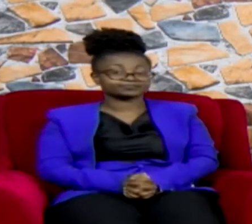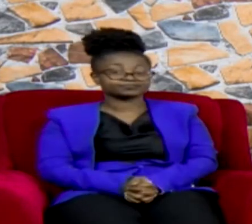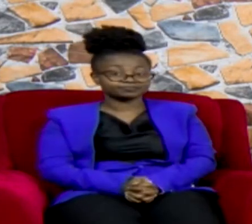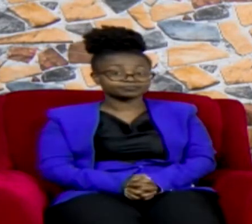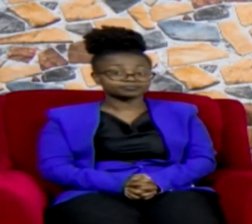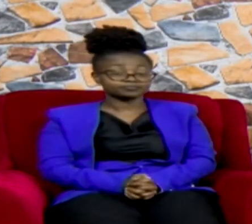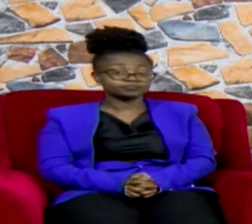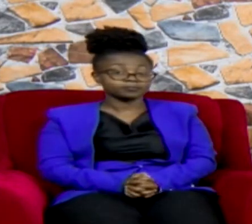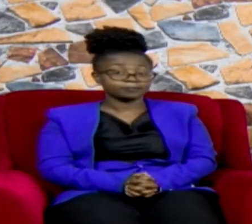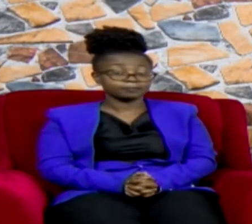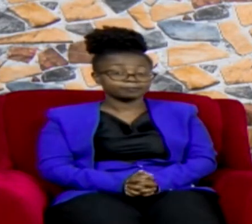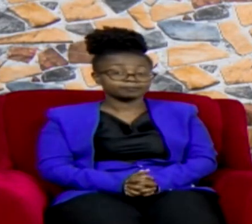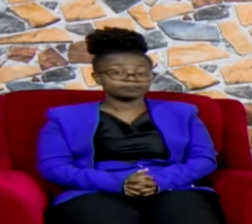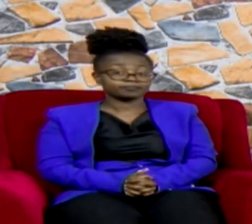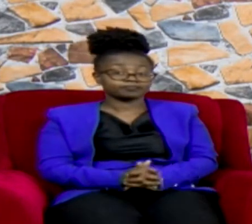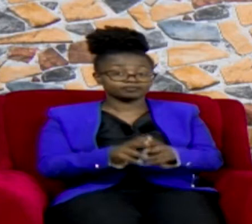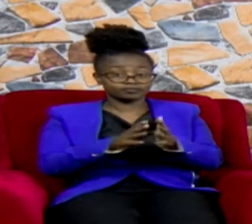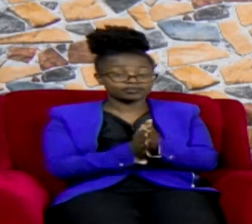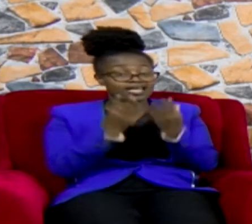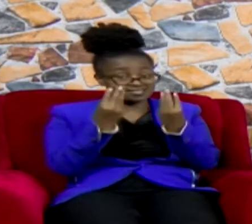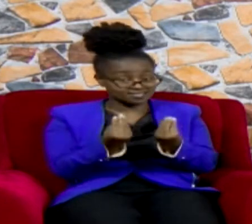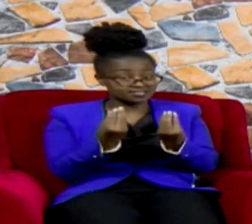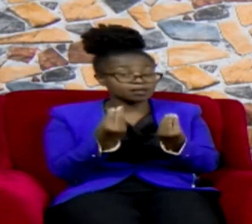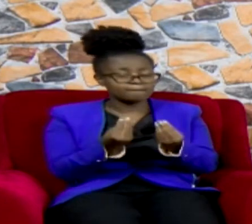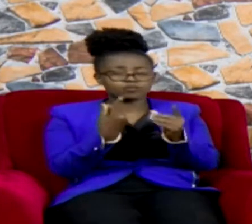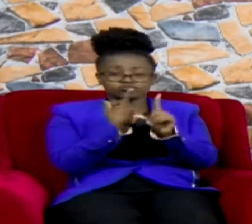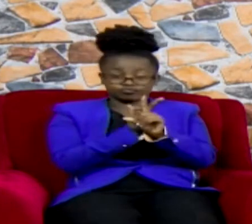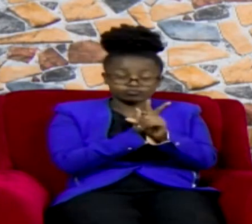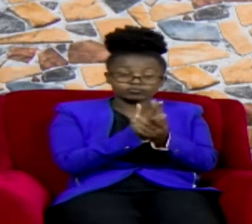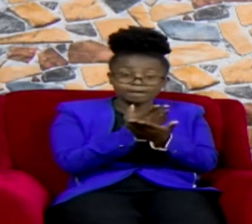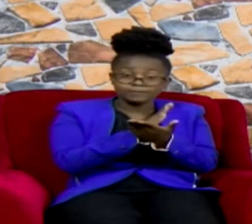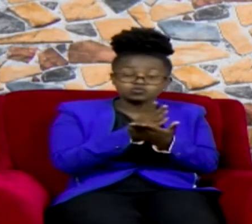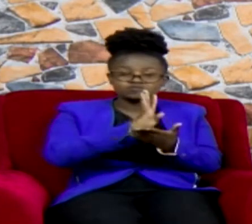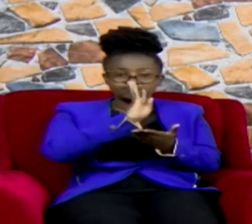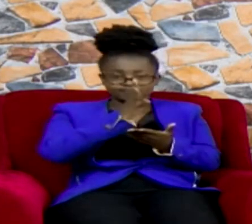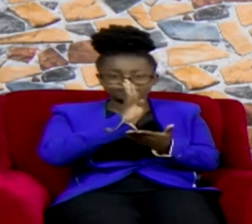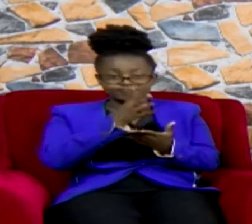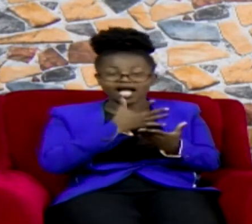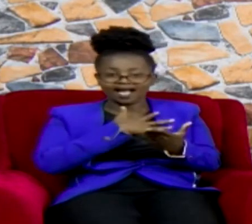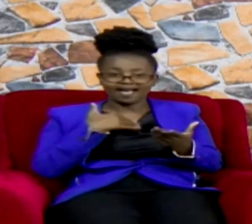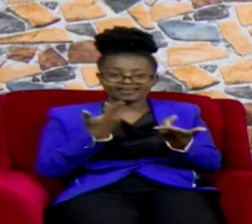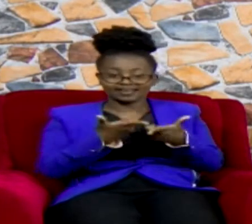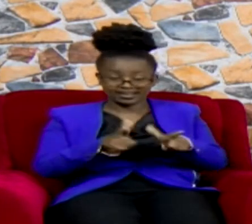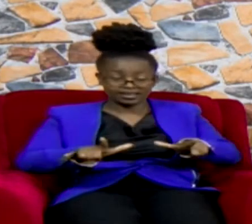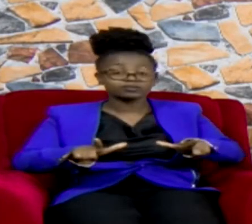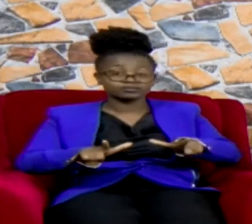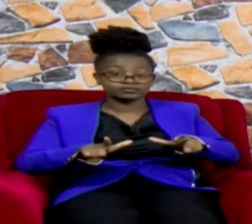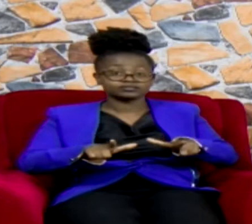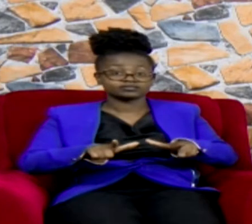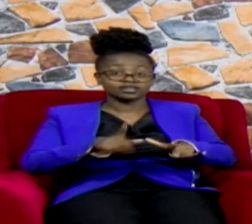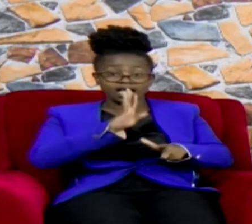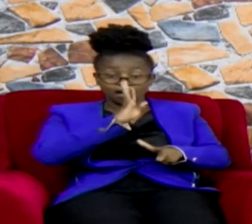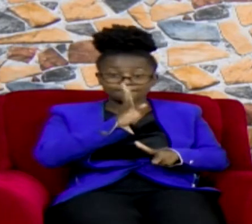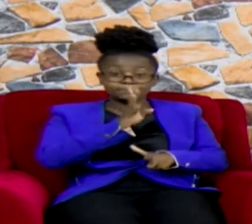Yes, the simple difference between speech and language is that speech,